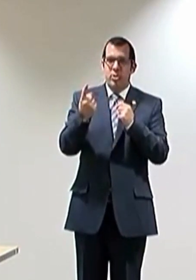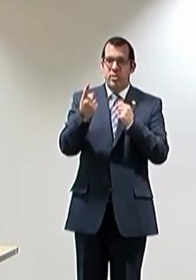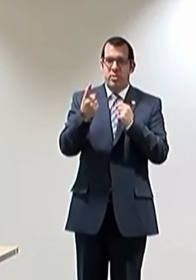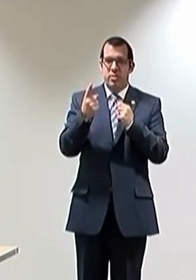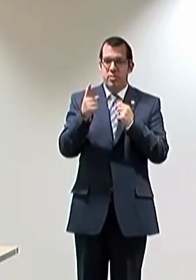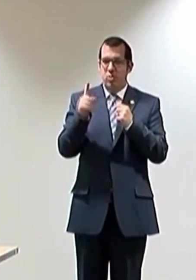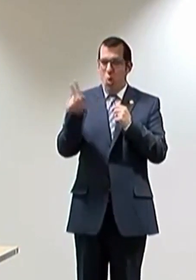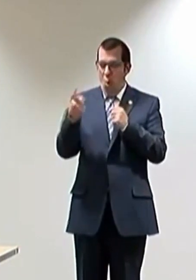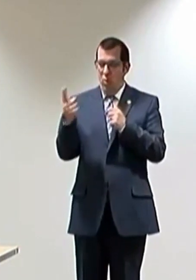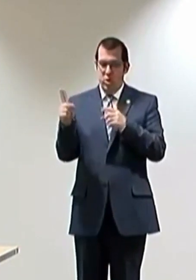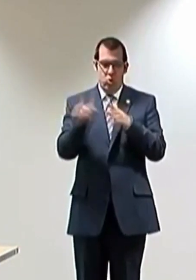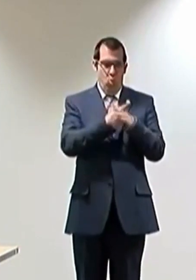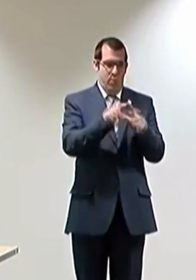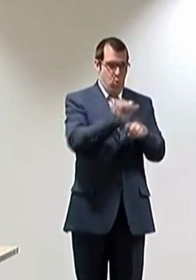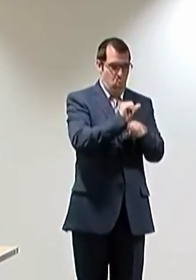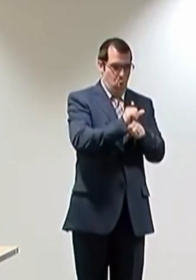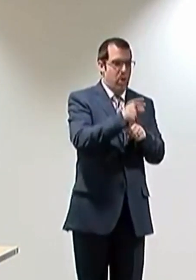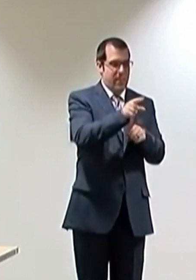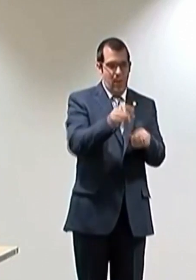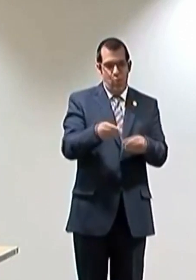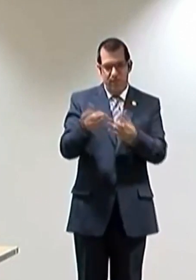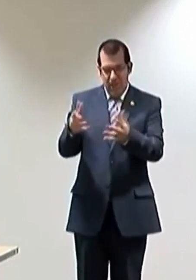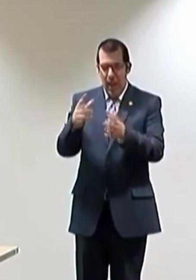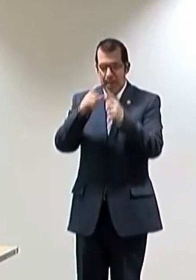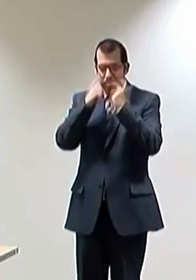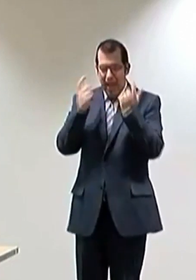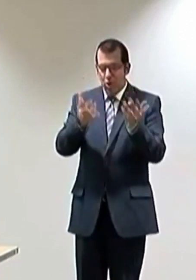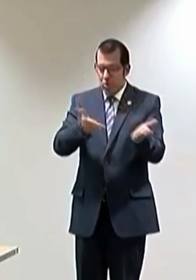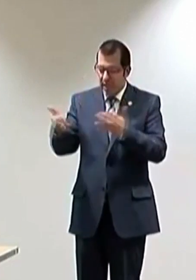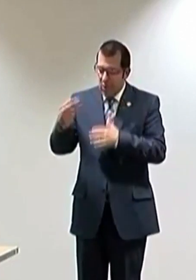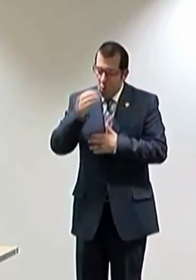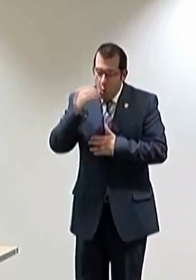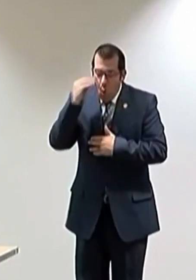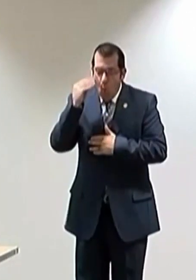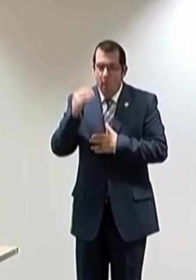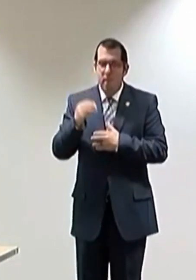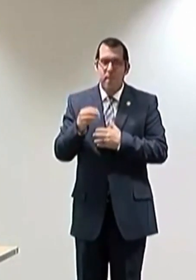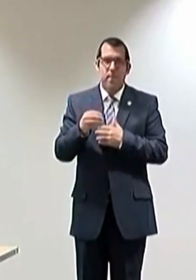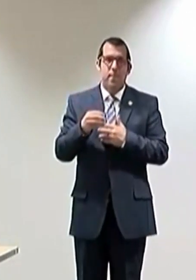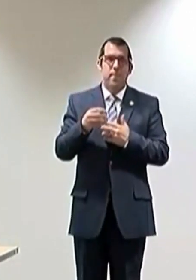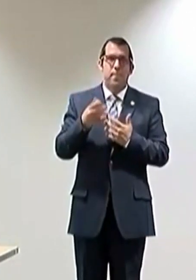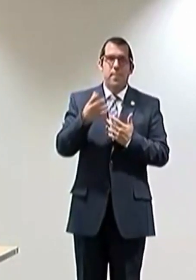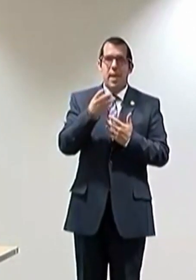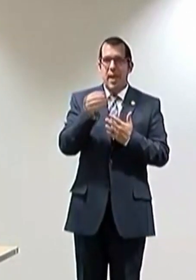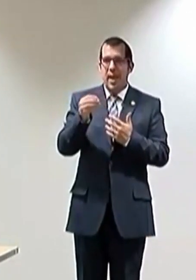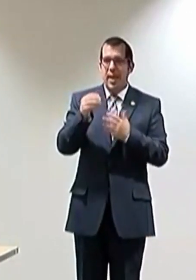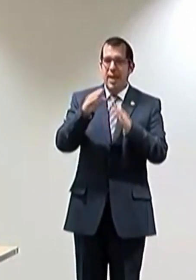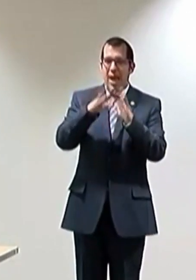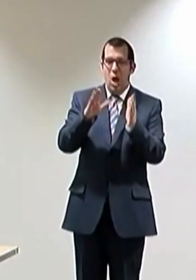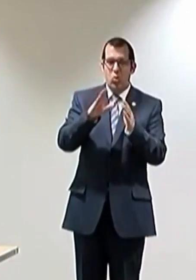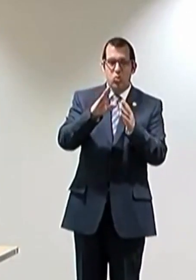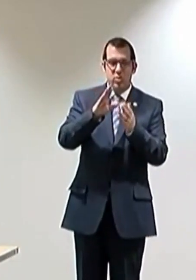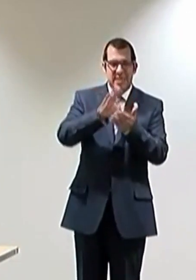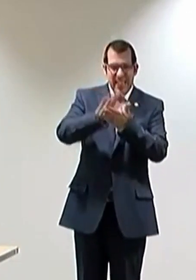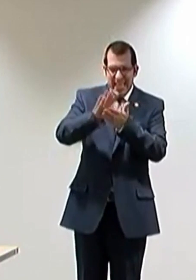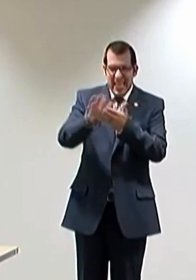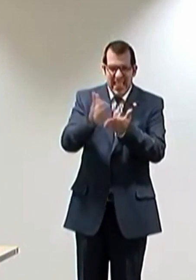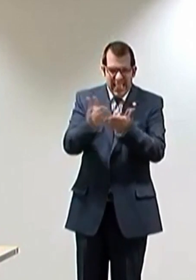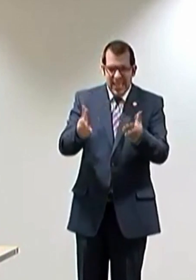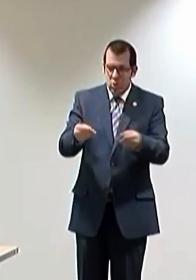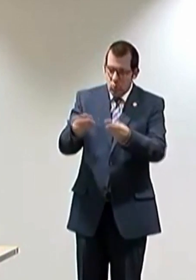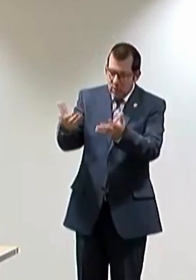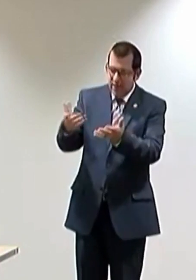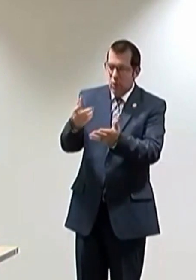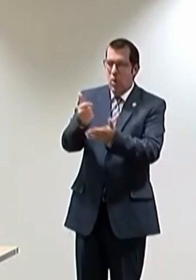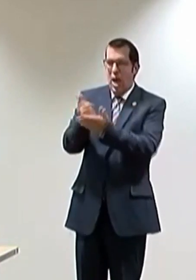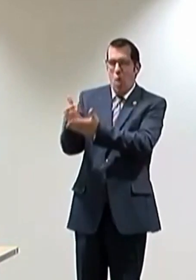up to work, and so they've been providing them masks to take home, some household cleaners, things like that, to help them put